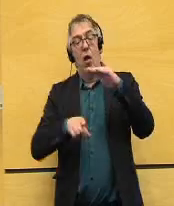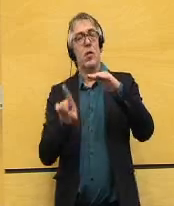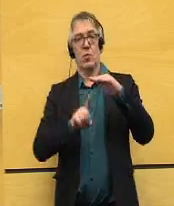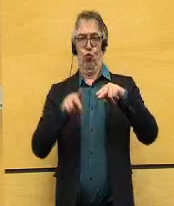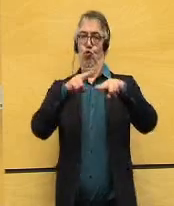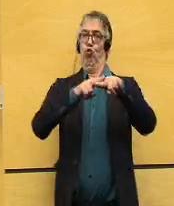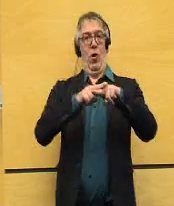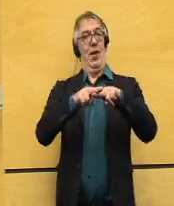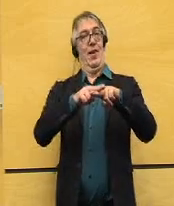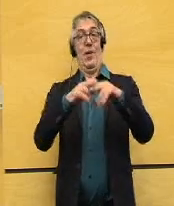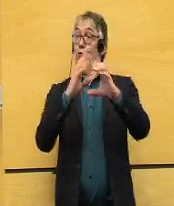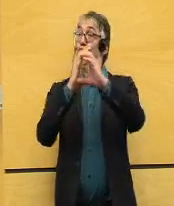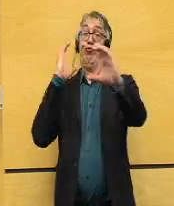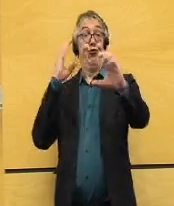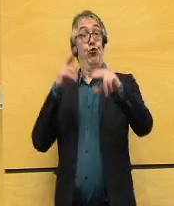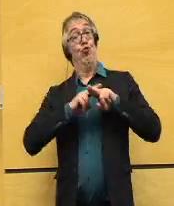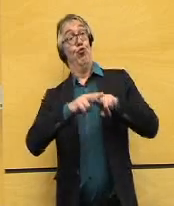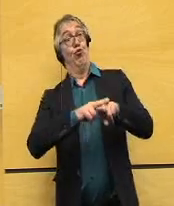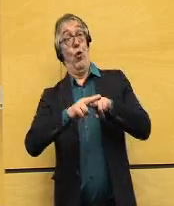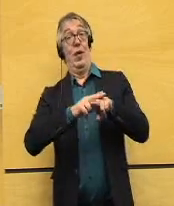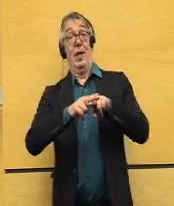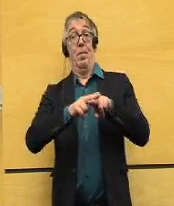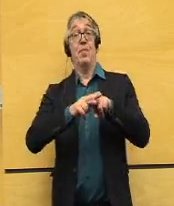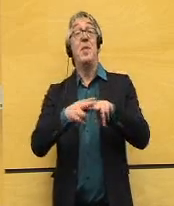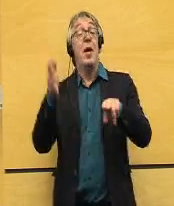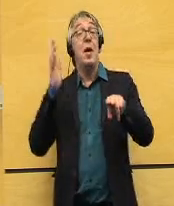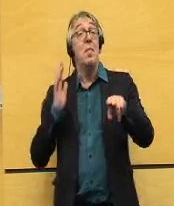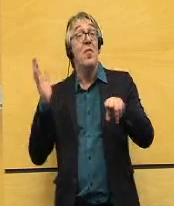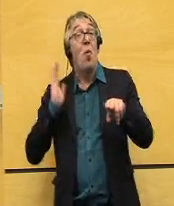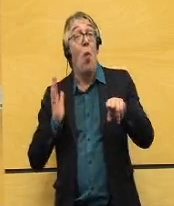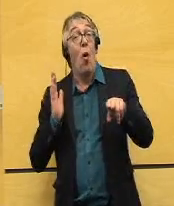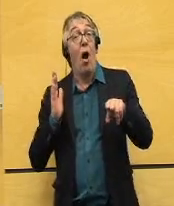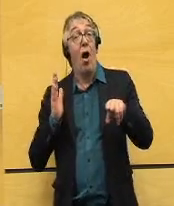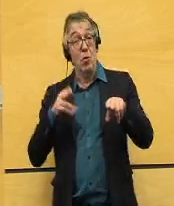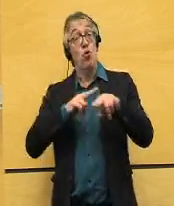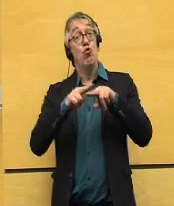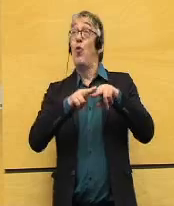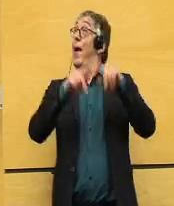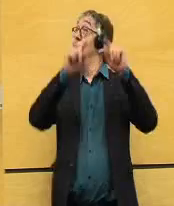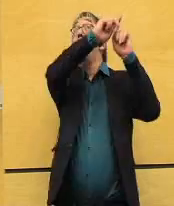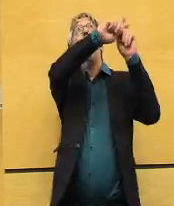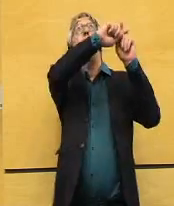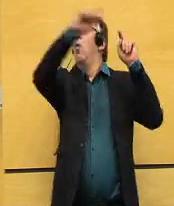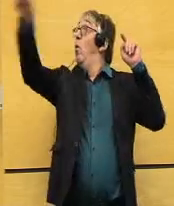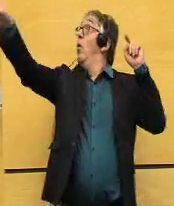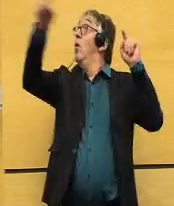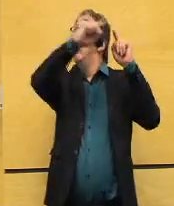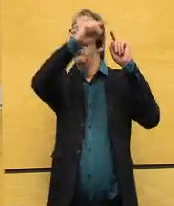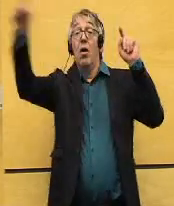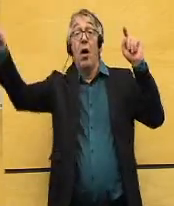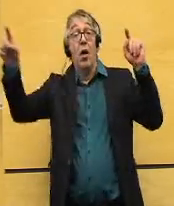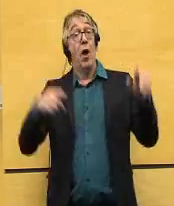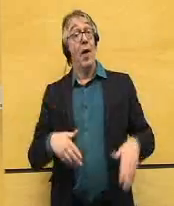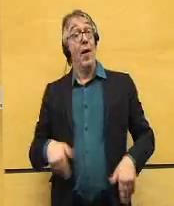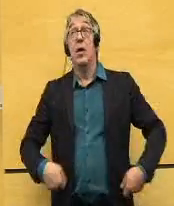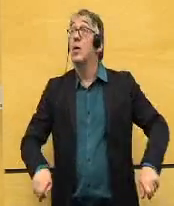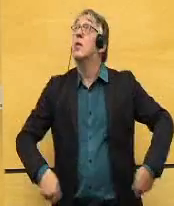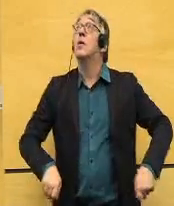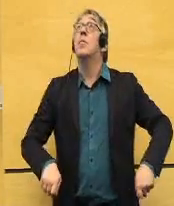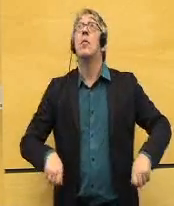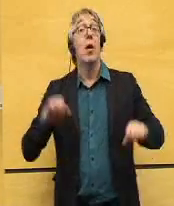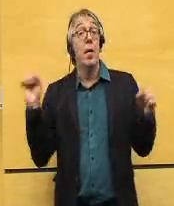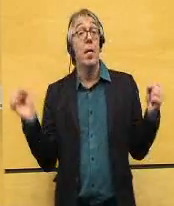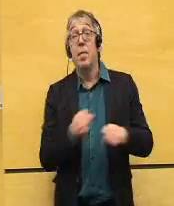which sadly has lacked elevators and other facilities, accessibility for persons with disabilities.